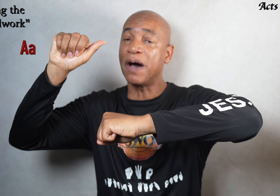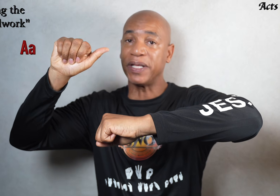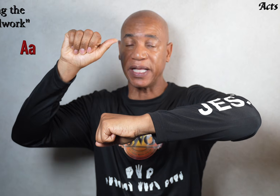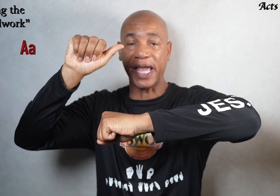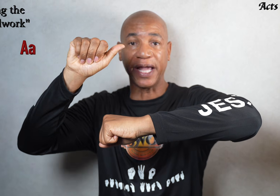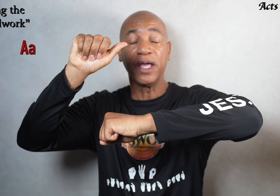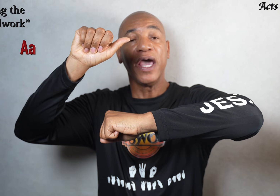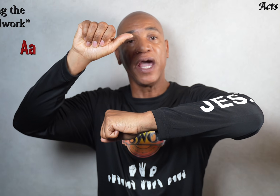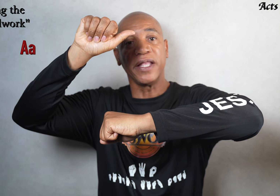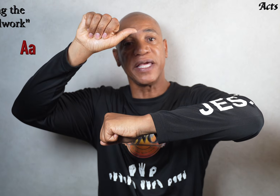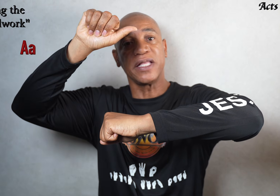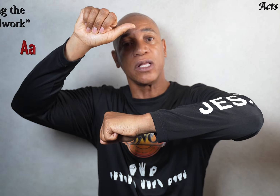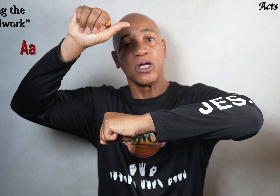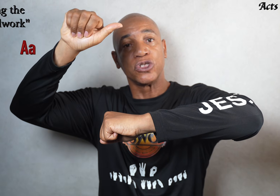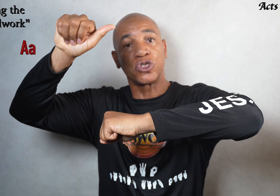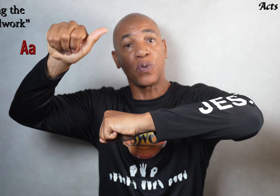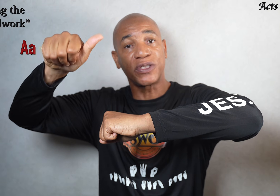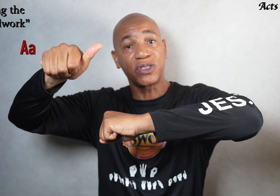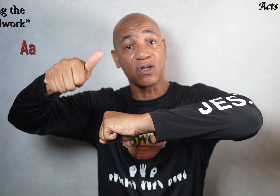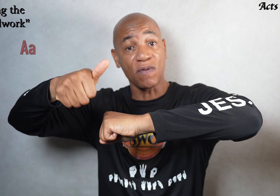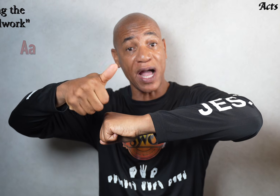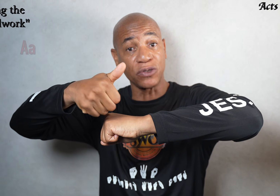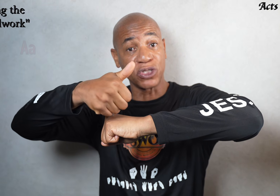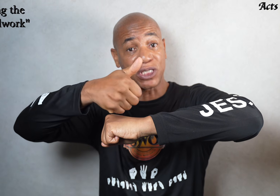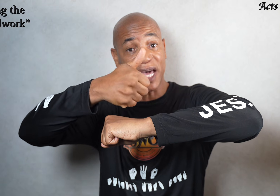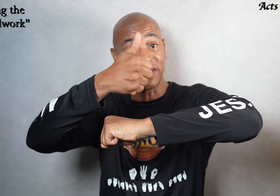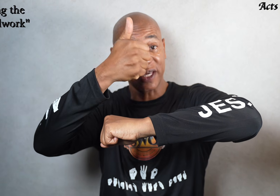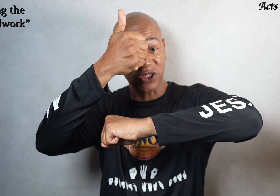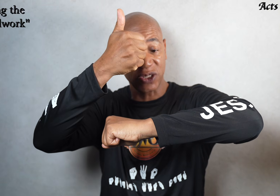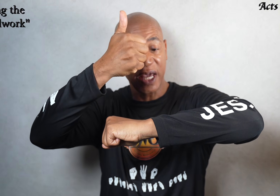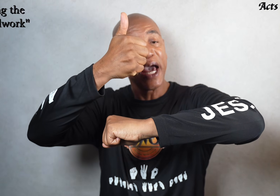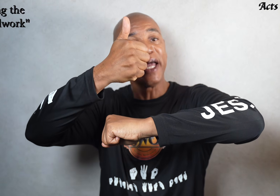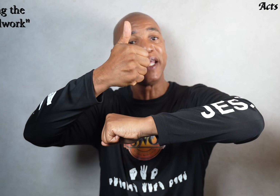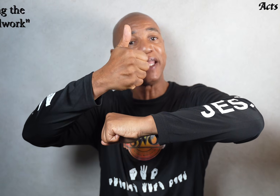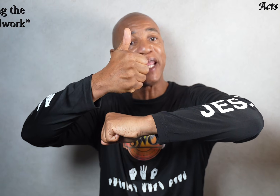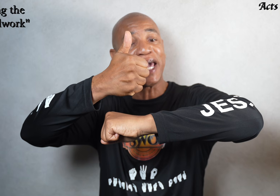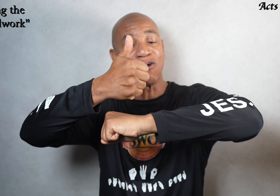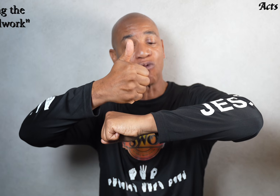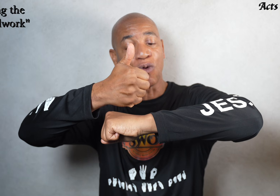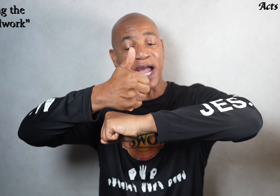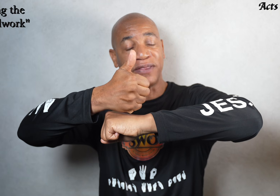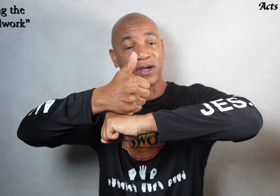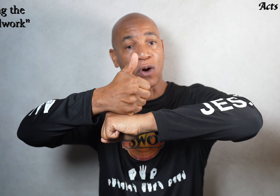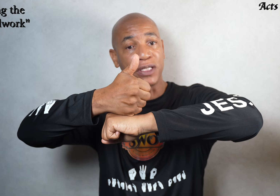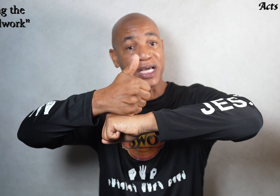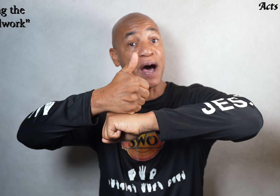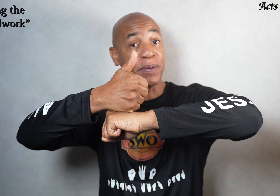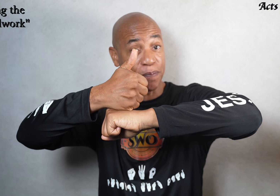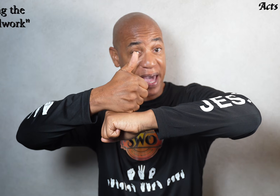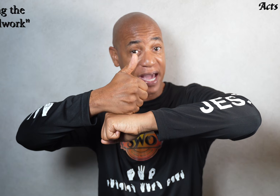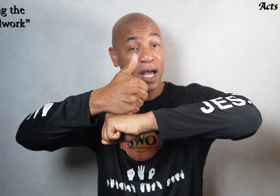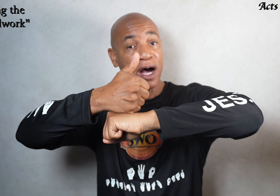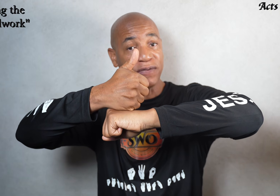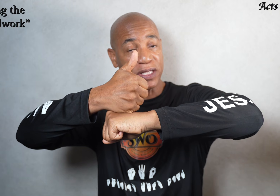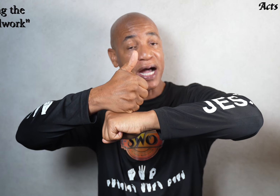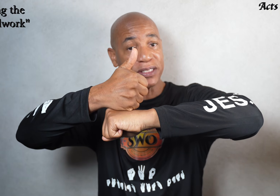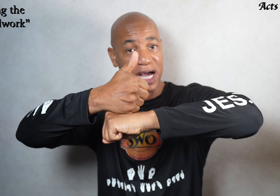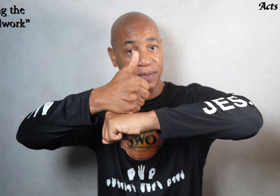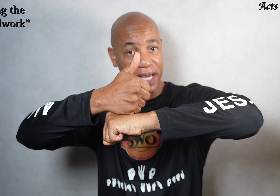dominant hand, and then twist it around just like this, and then lay it right there on top of the back of the non-dominant hand,